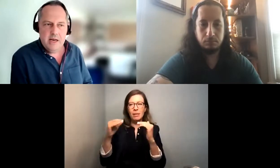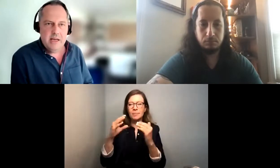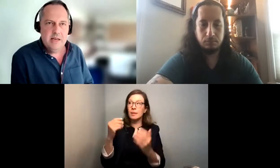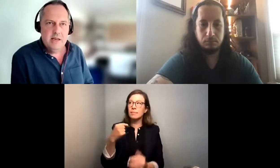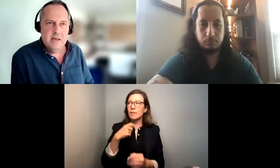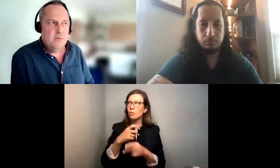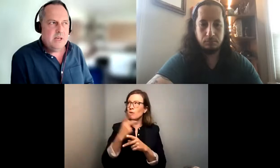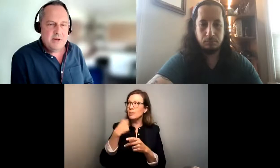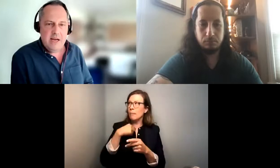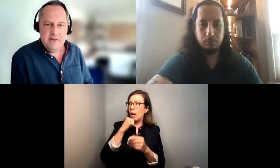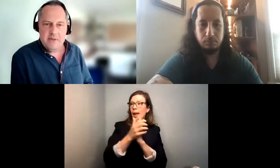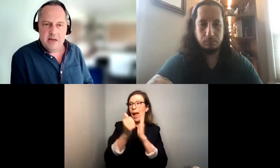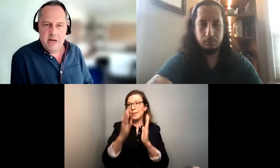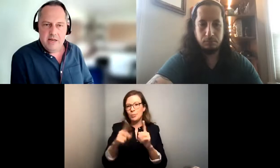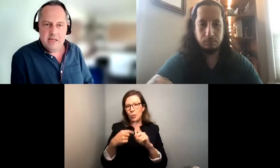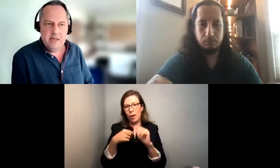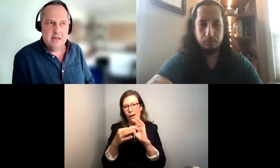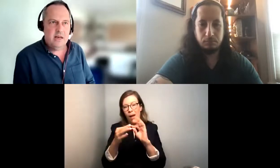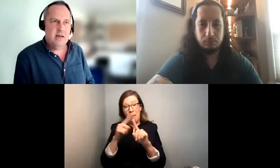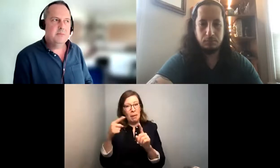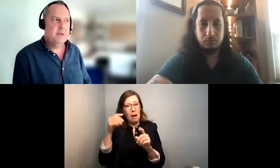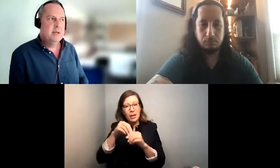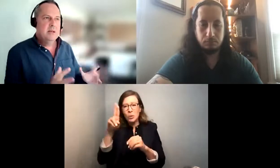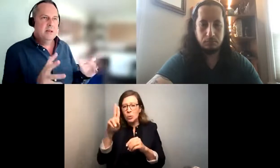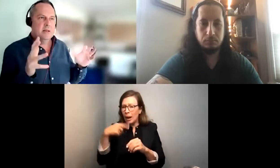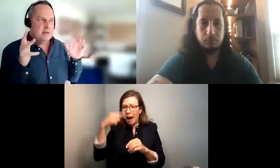the UK, we don't have that many